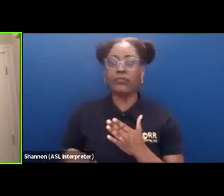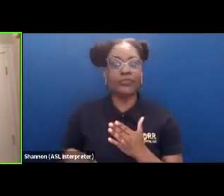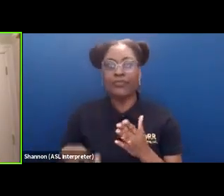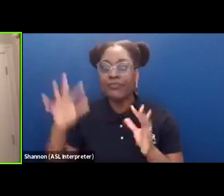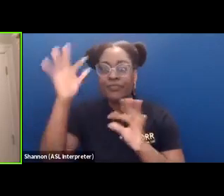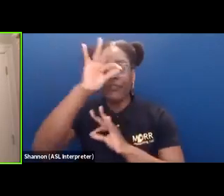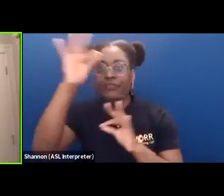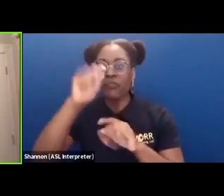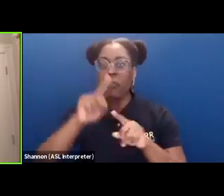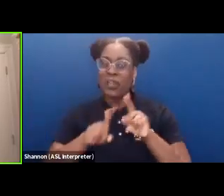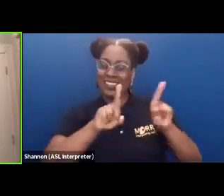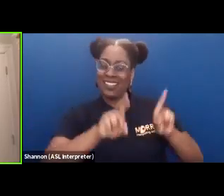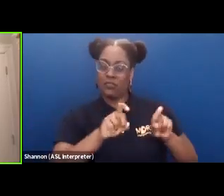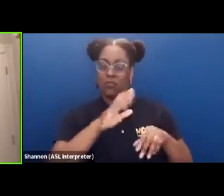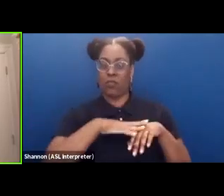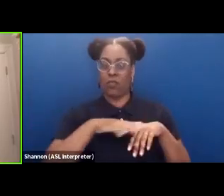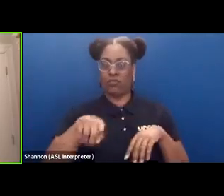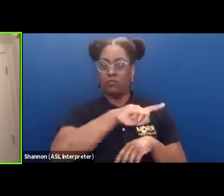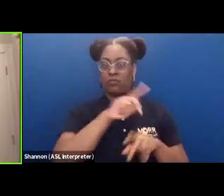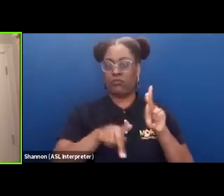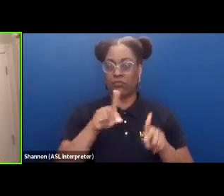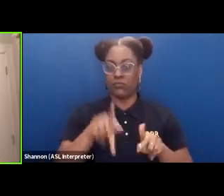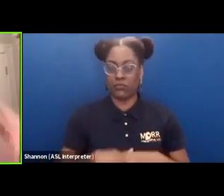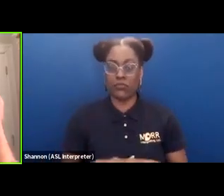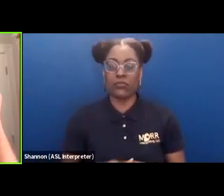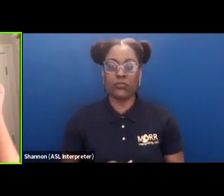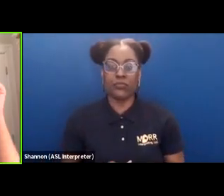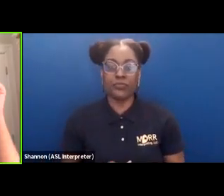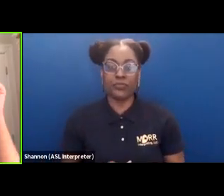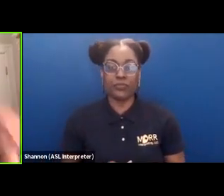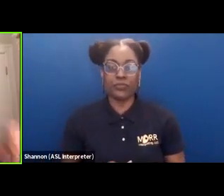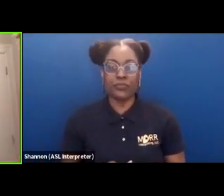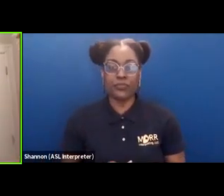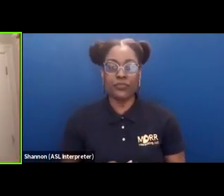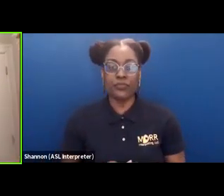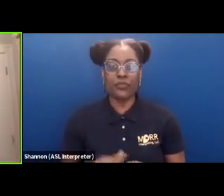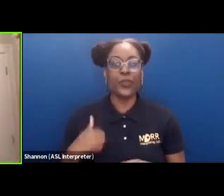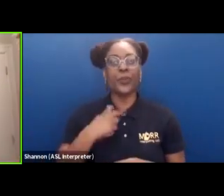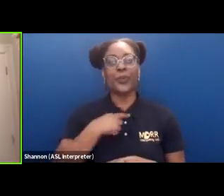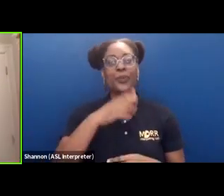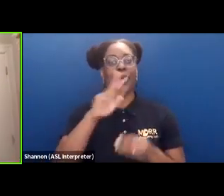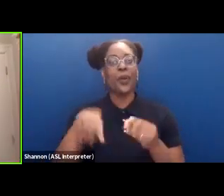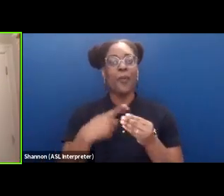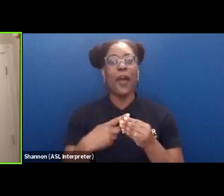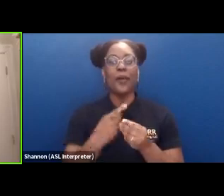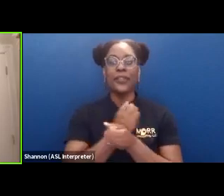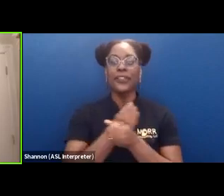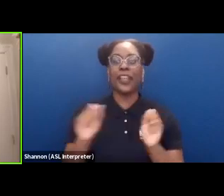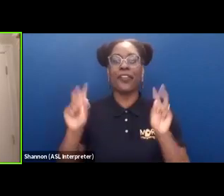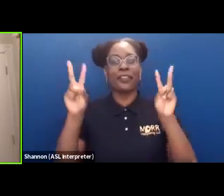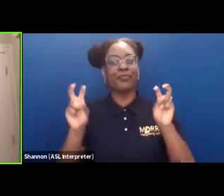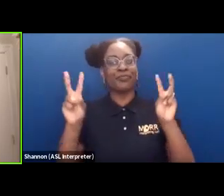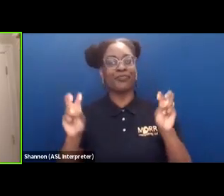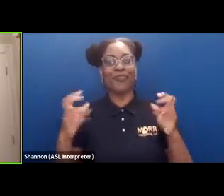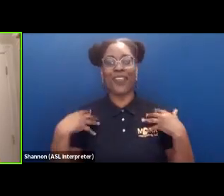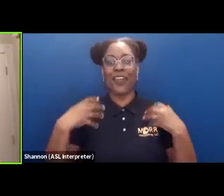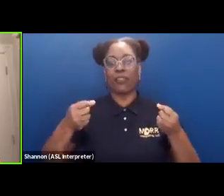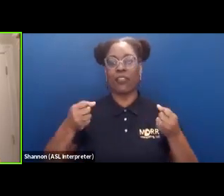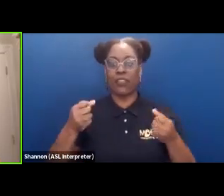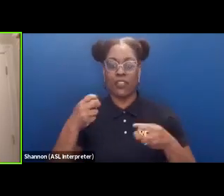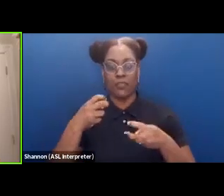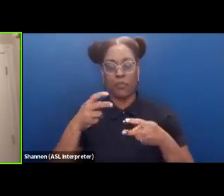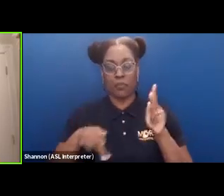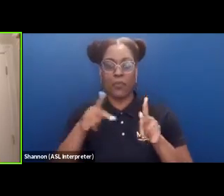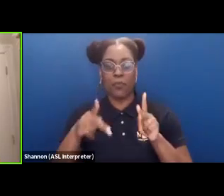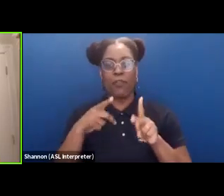on the news. We're talking about attempting to save otherwise healthy people from illness. And it's very likely that disabled people, even if